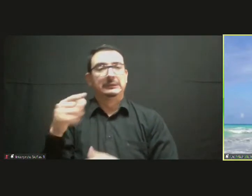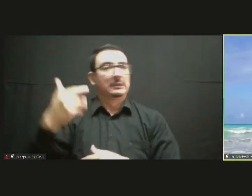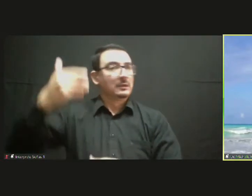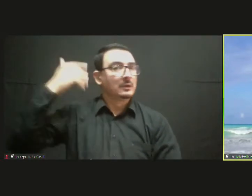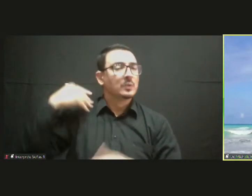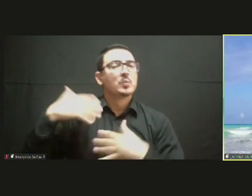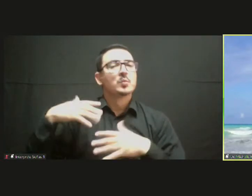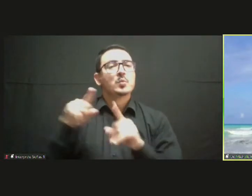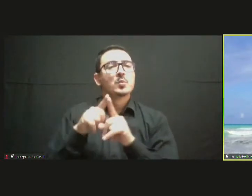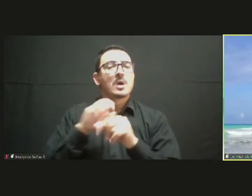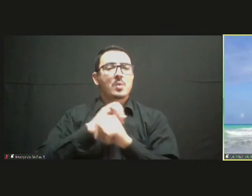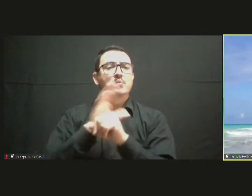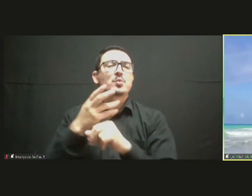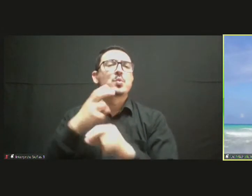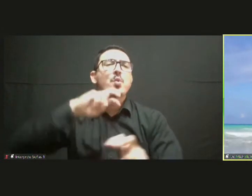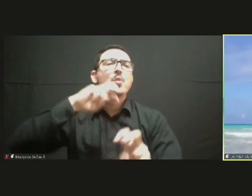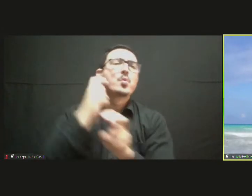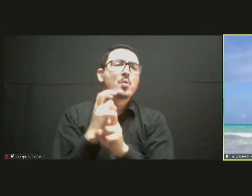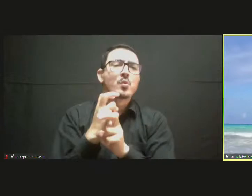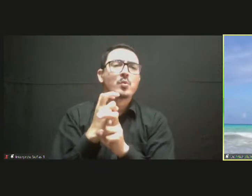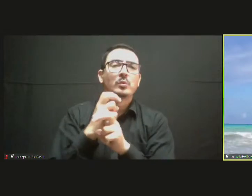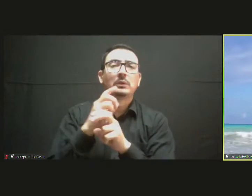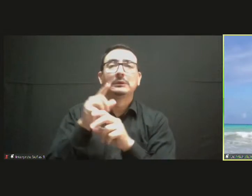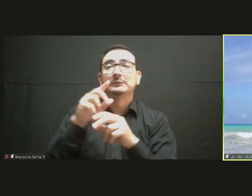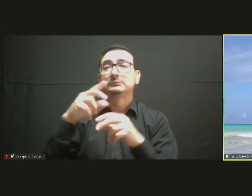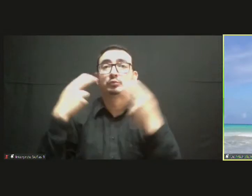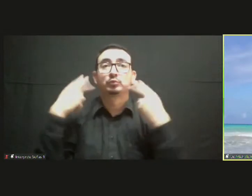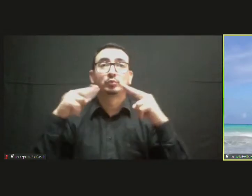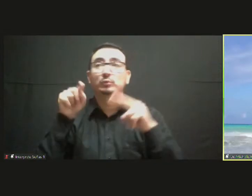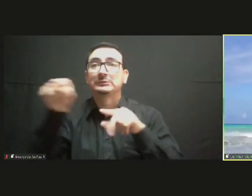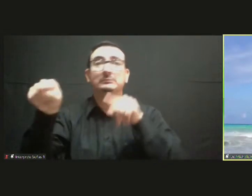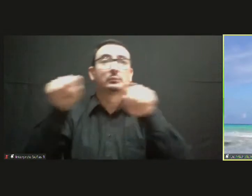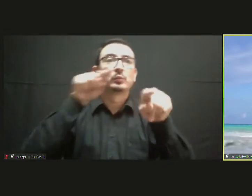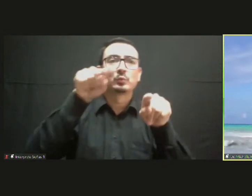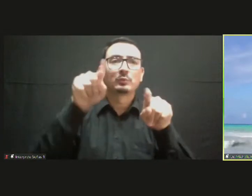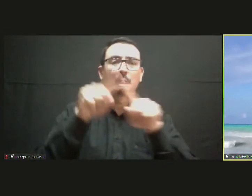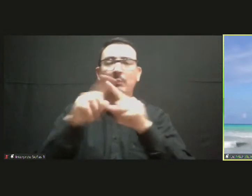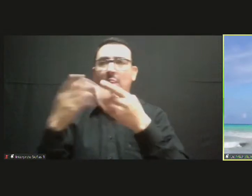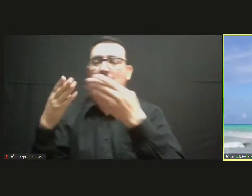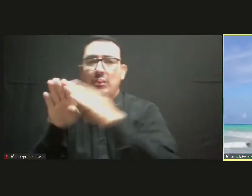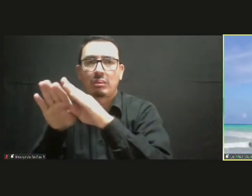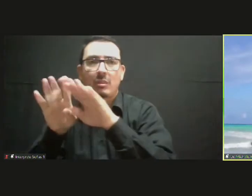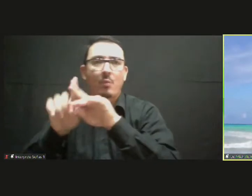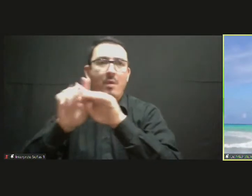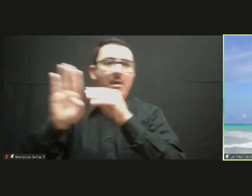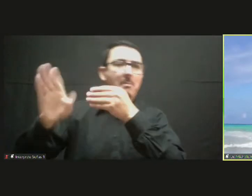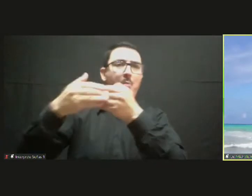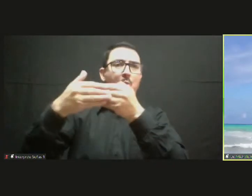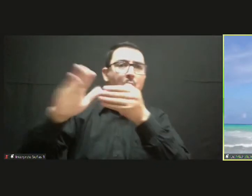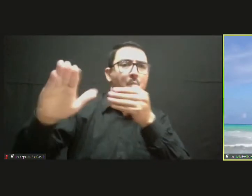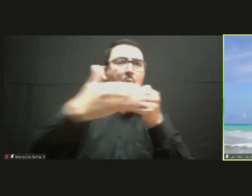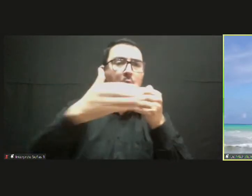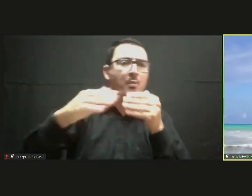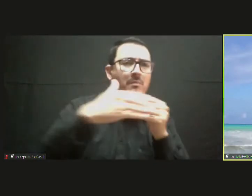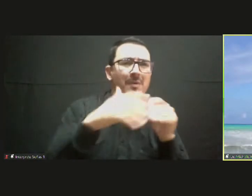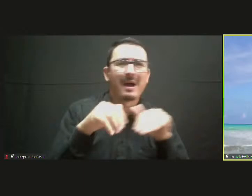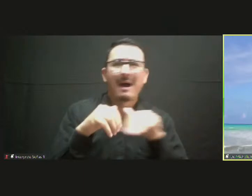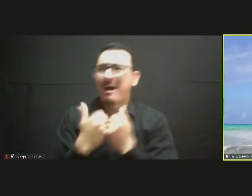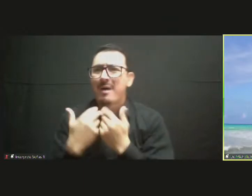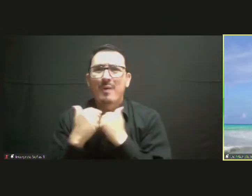and strategize to restart a major engine of growth for many Caribbean